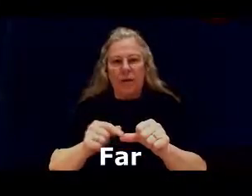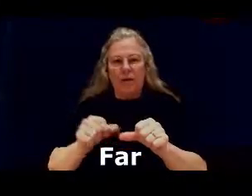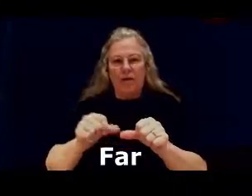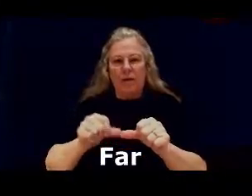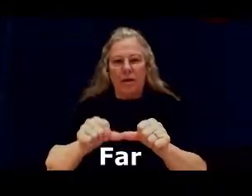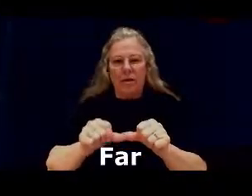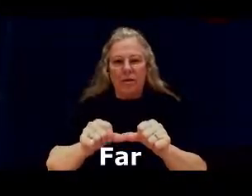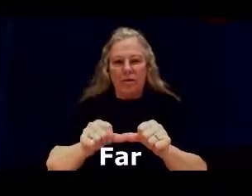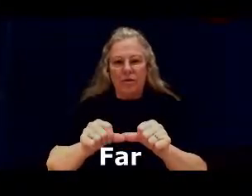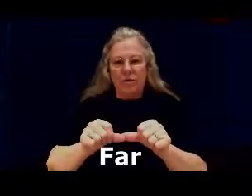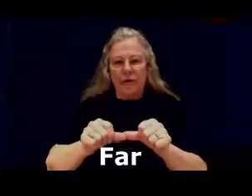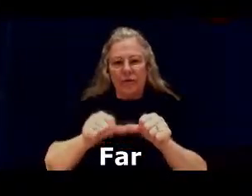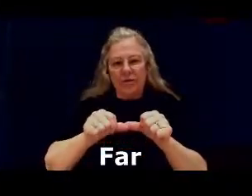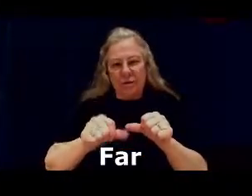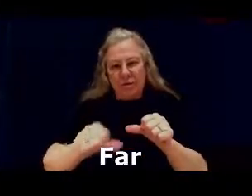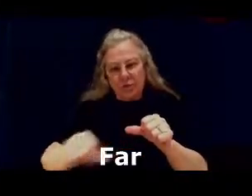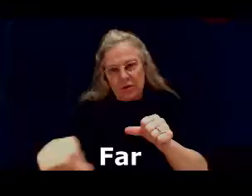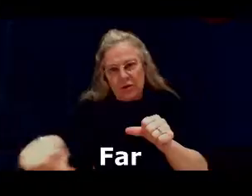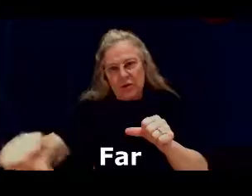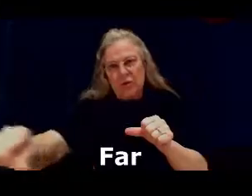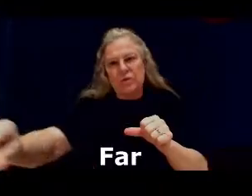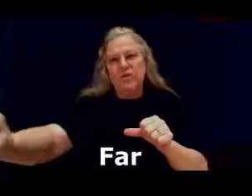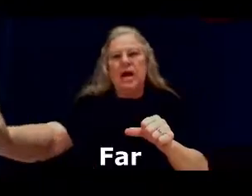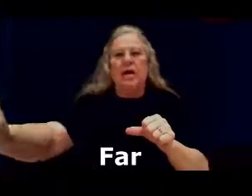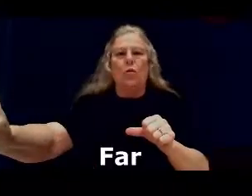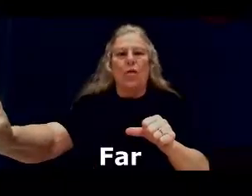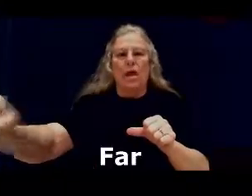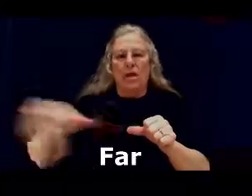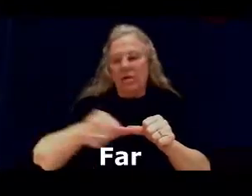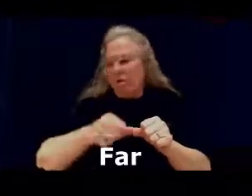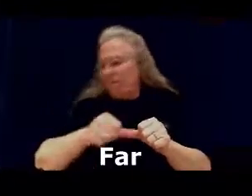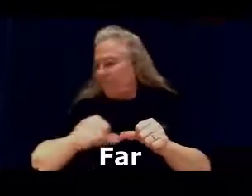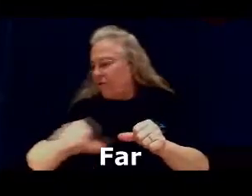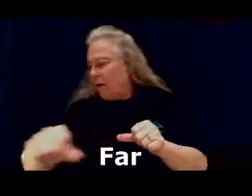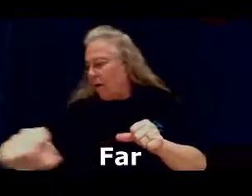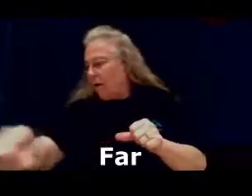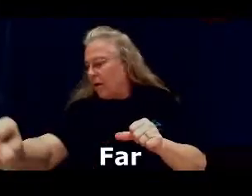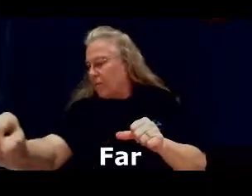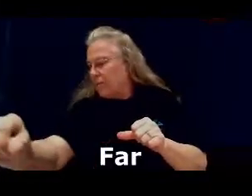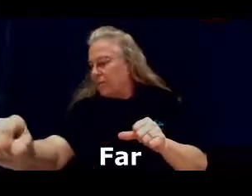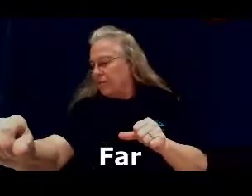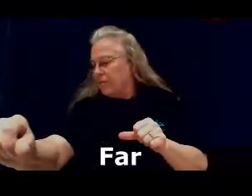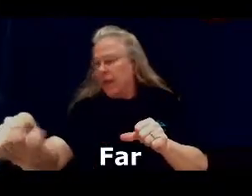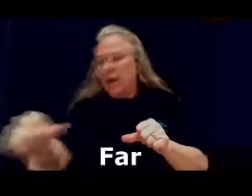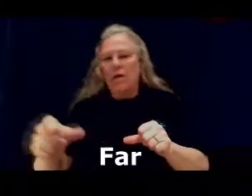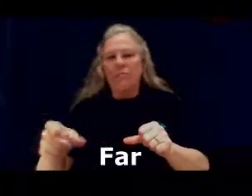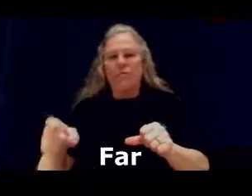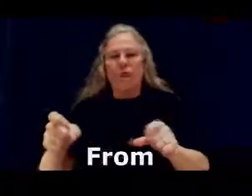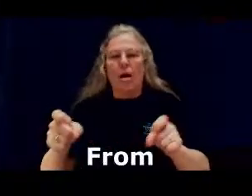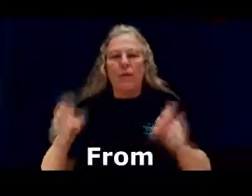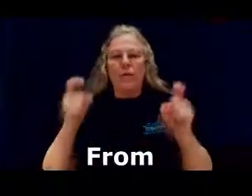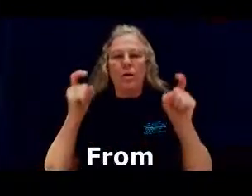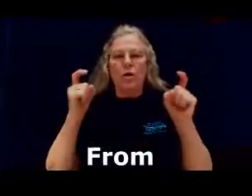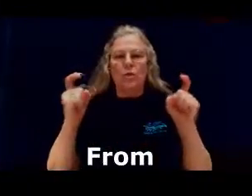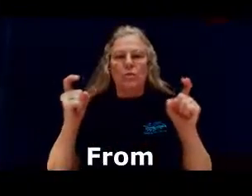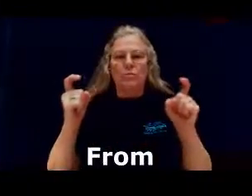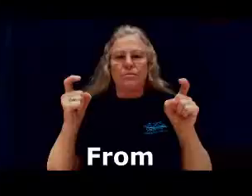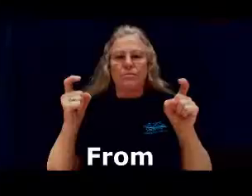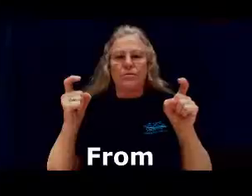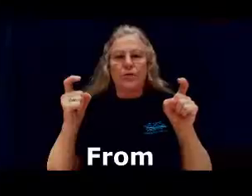non-dominant thumb, your dominant thumb, take it way out. Far. From. Two